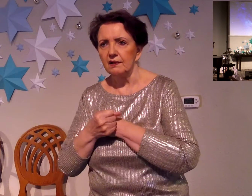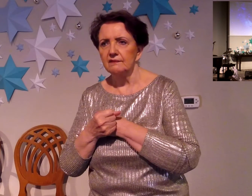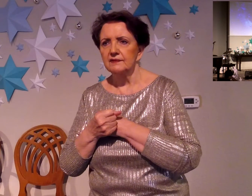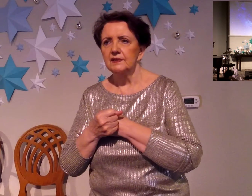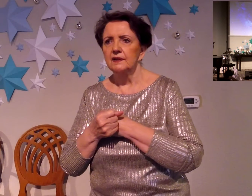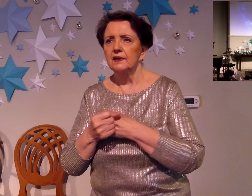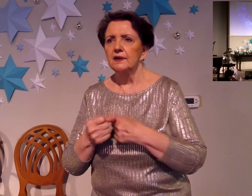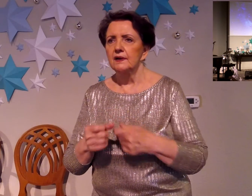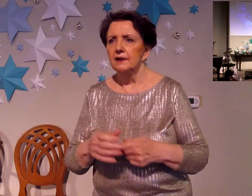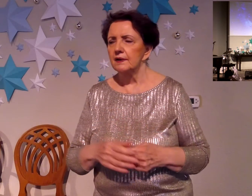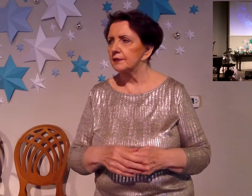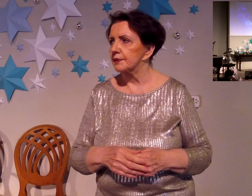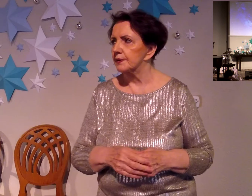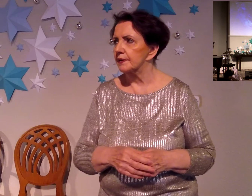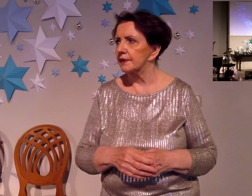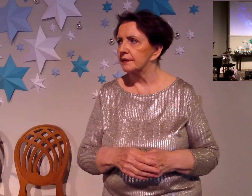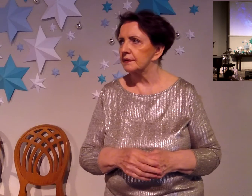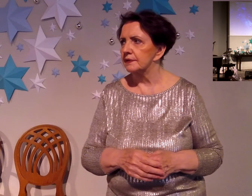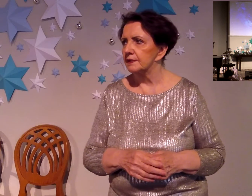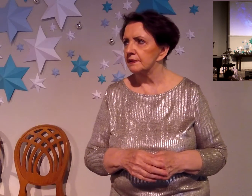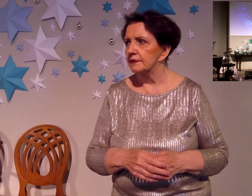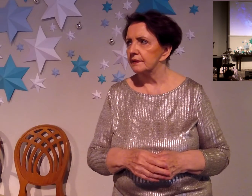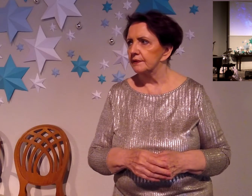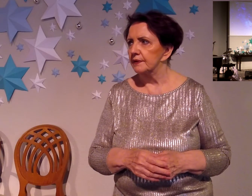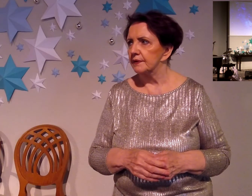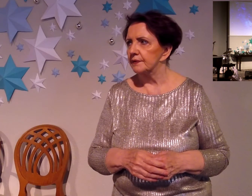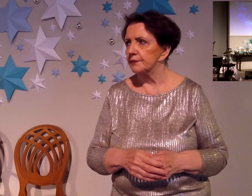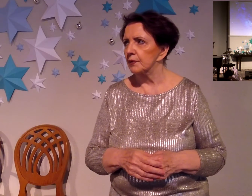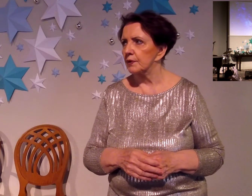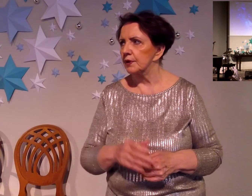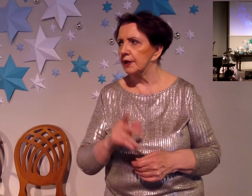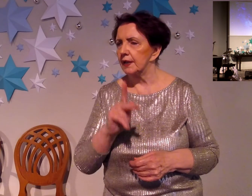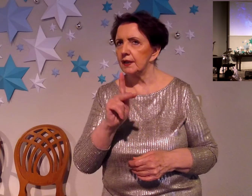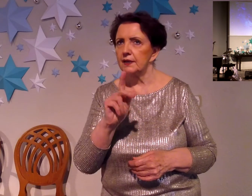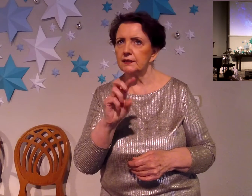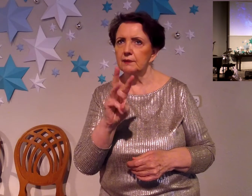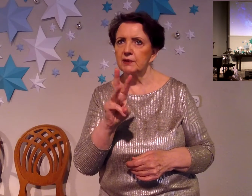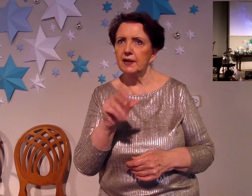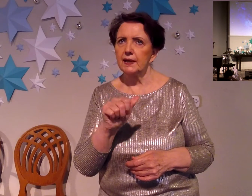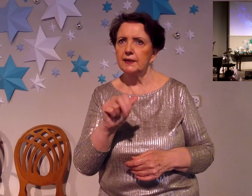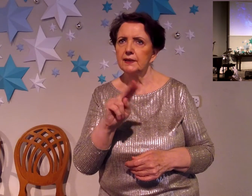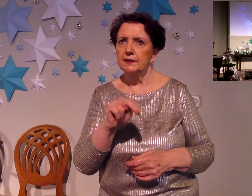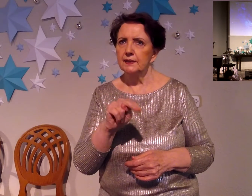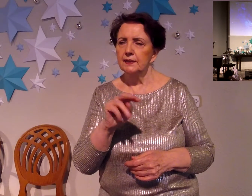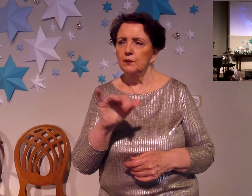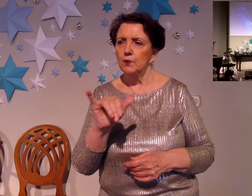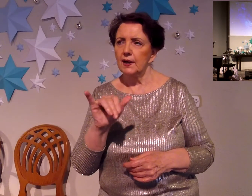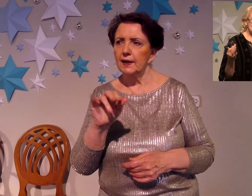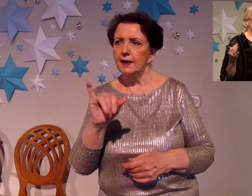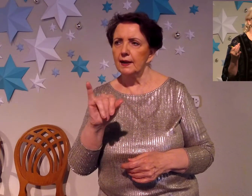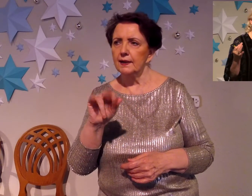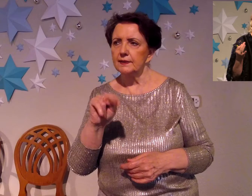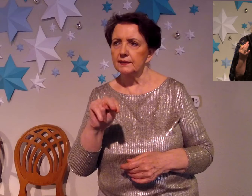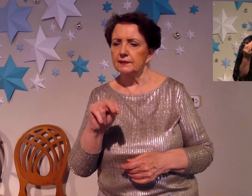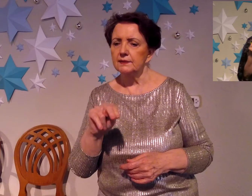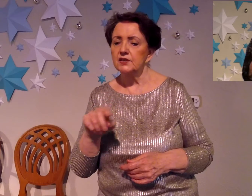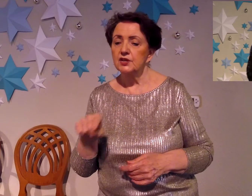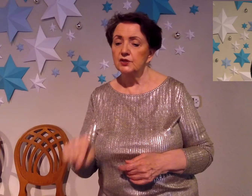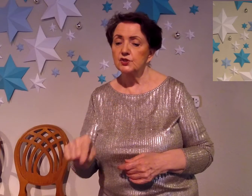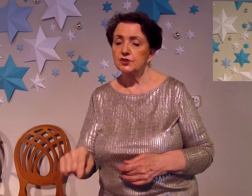Kuan Yin is considered the female Buddha, right? Kuan Yin is she's the Buddha of compassion.